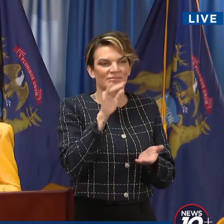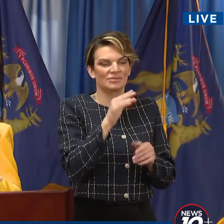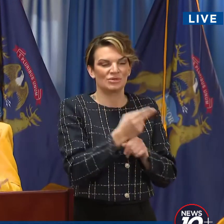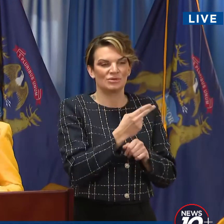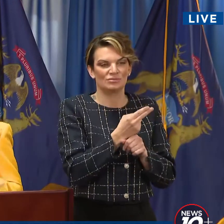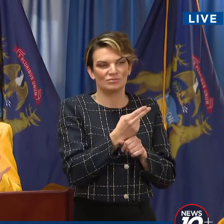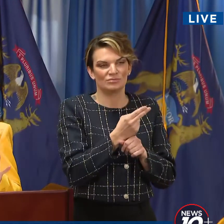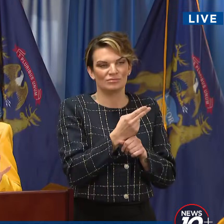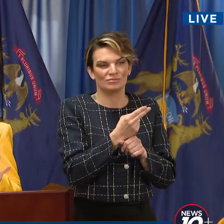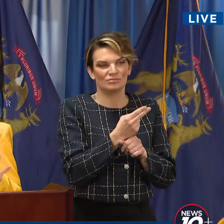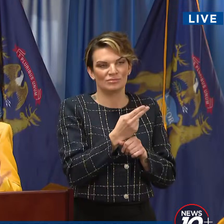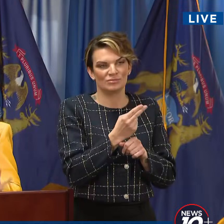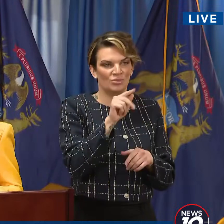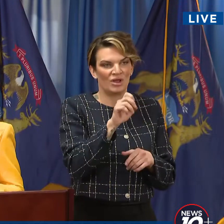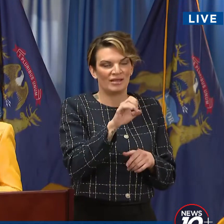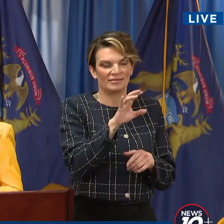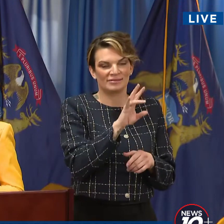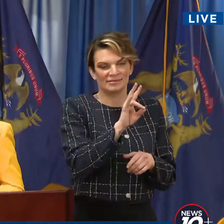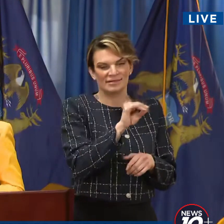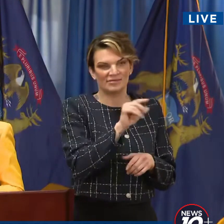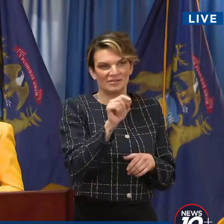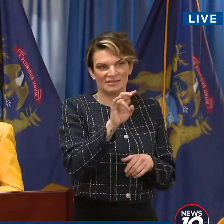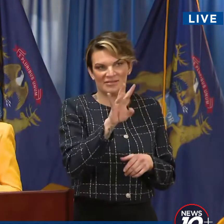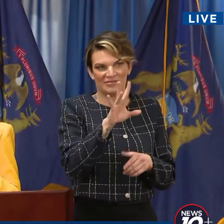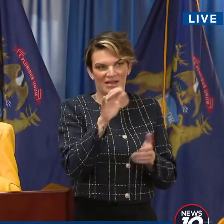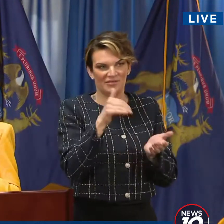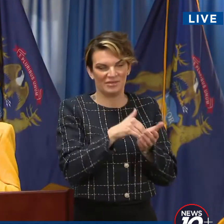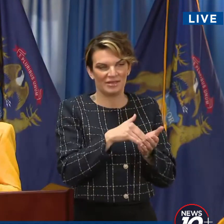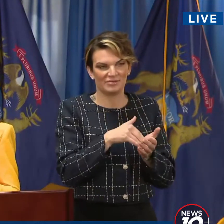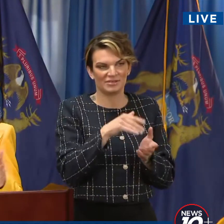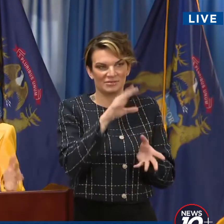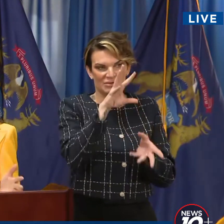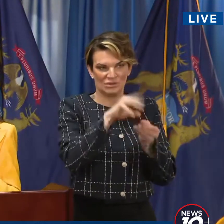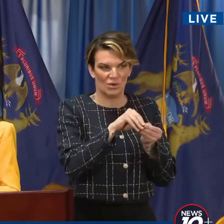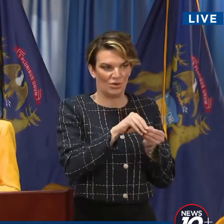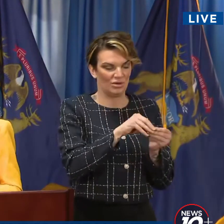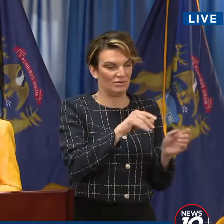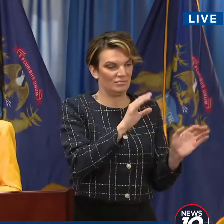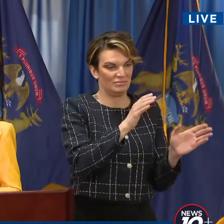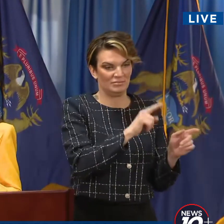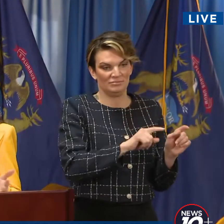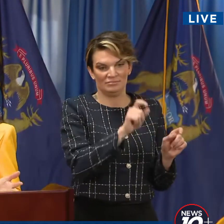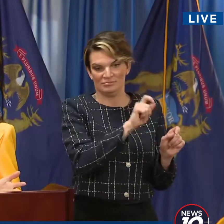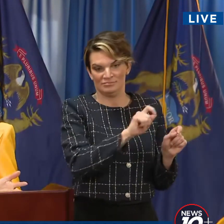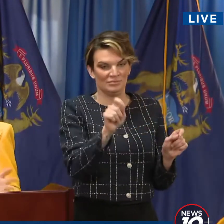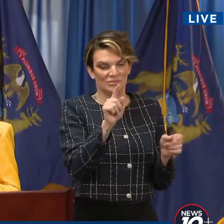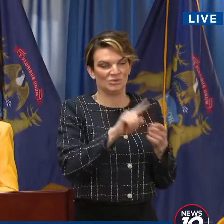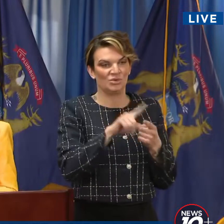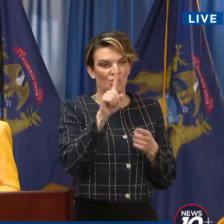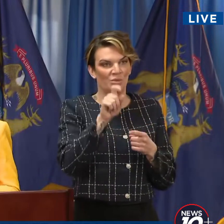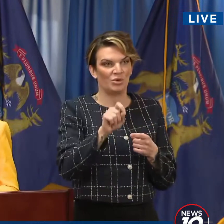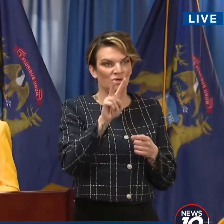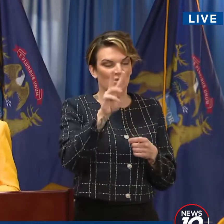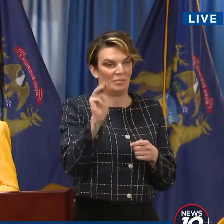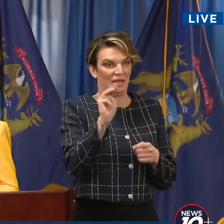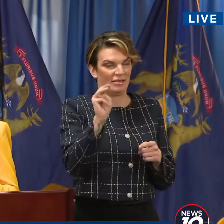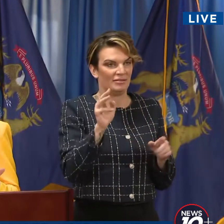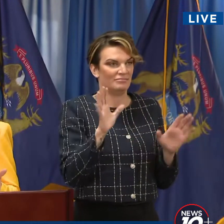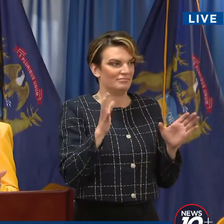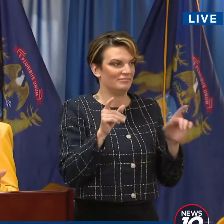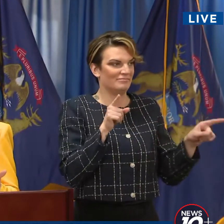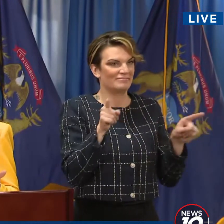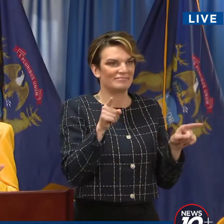of between 70 and 75,000 in a statewide election total. To go from that to 1.2 million without a hitch,